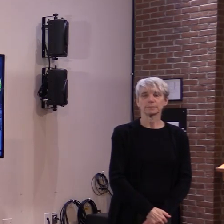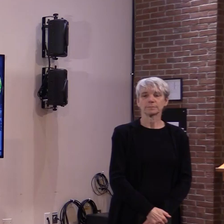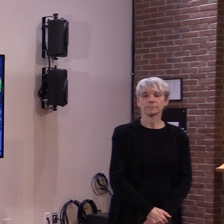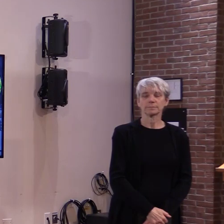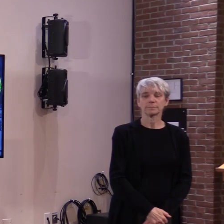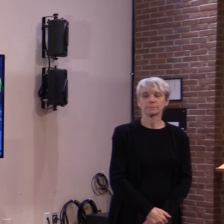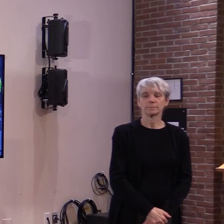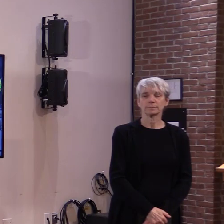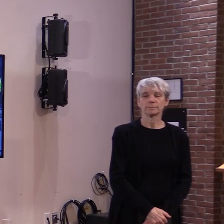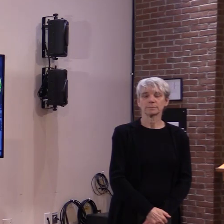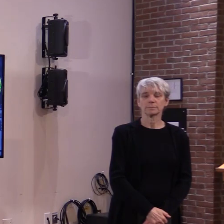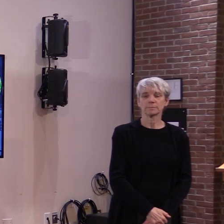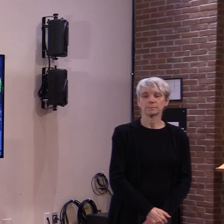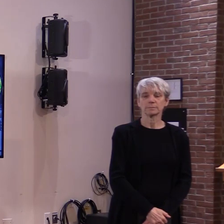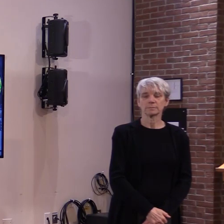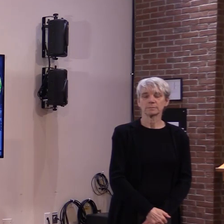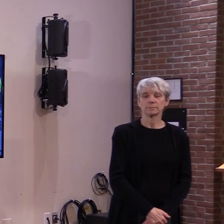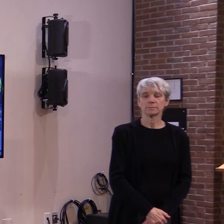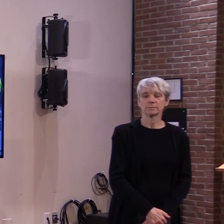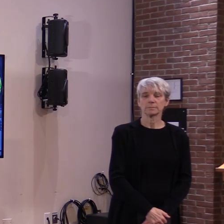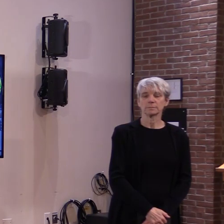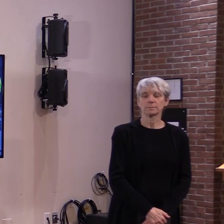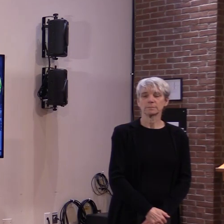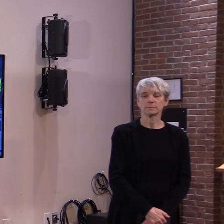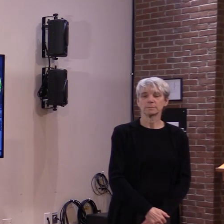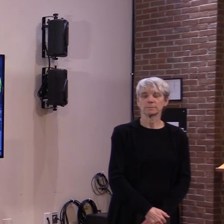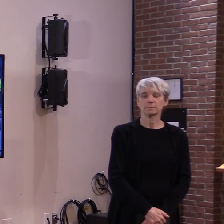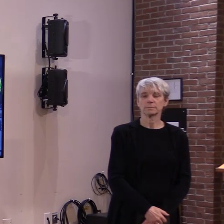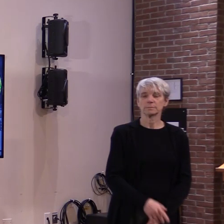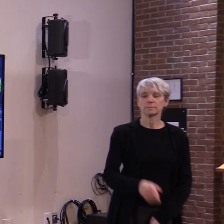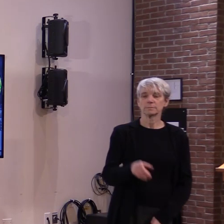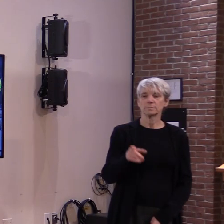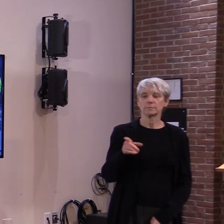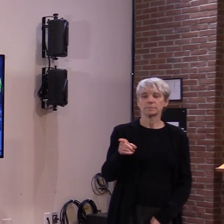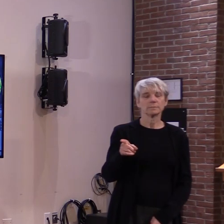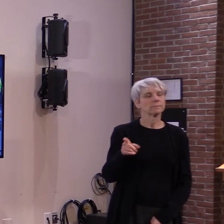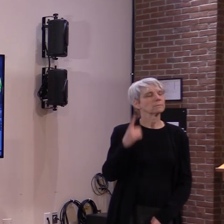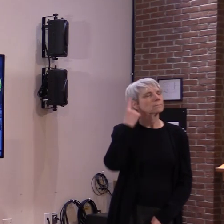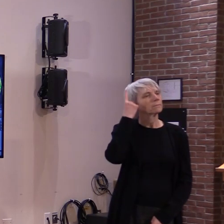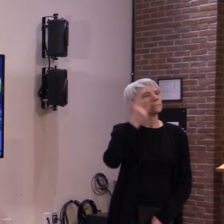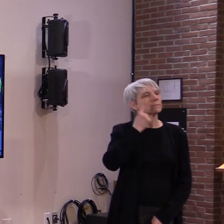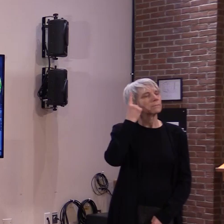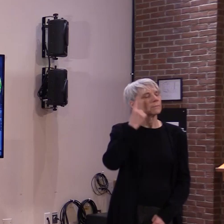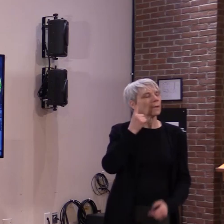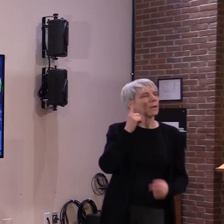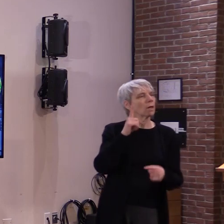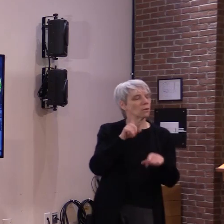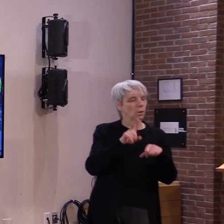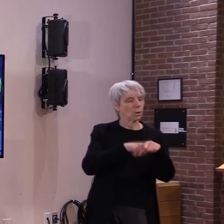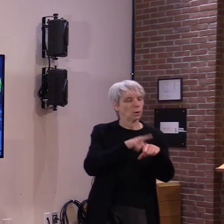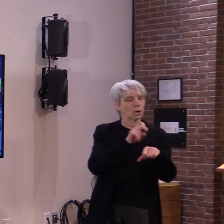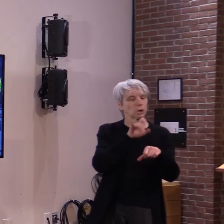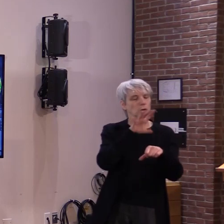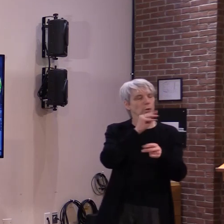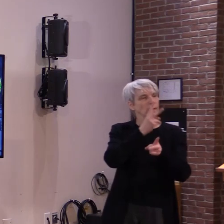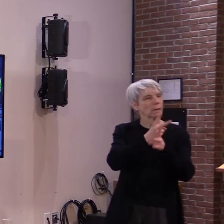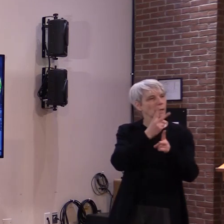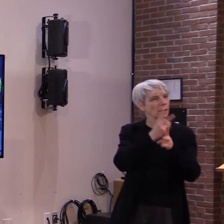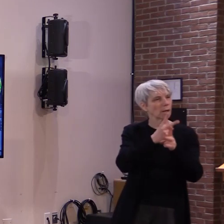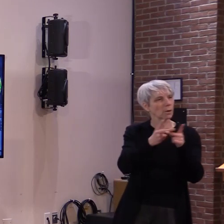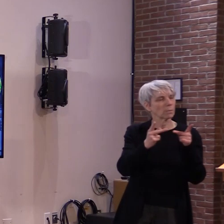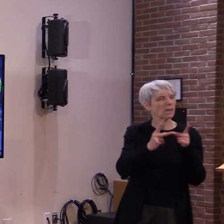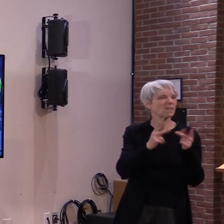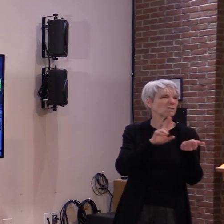um at long-term care facilities so if you've been thought to the process is this something that's going to be mandated